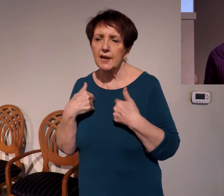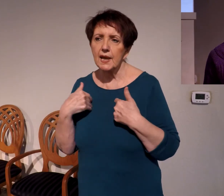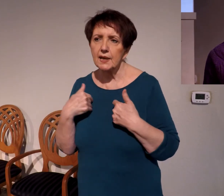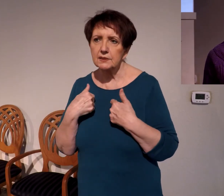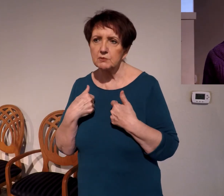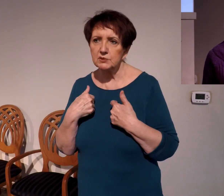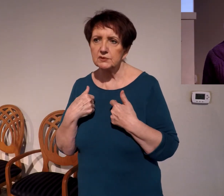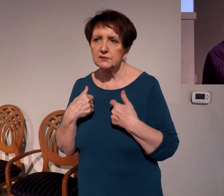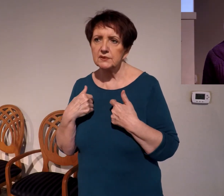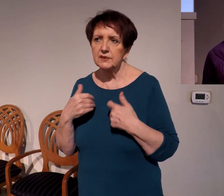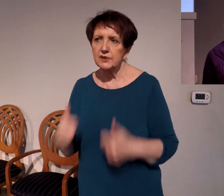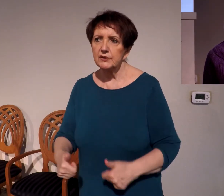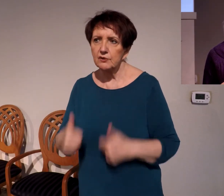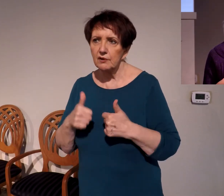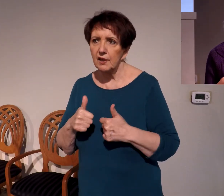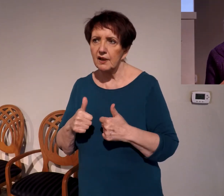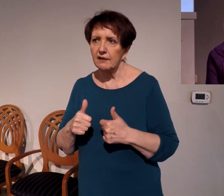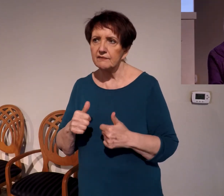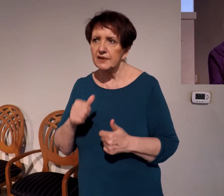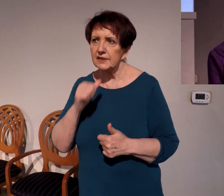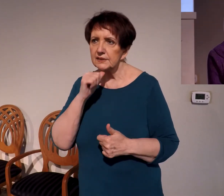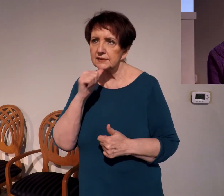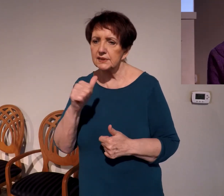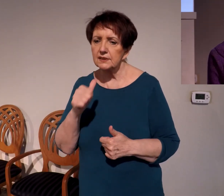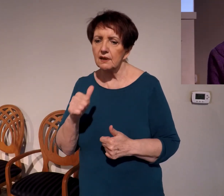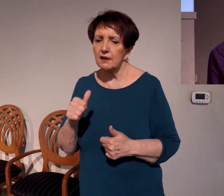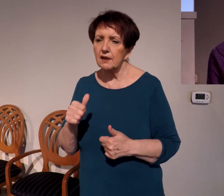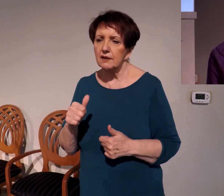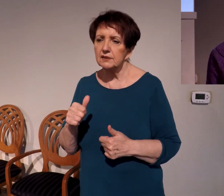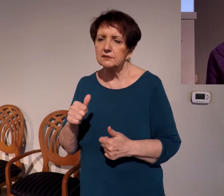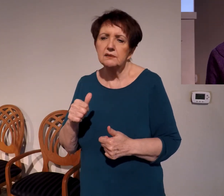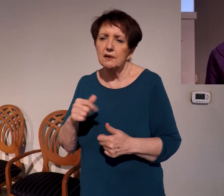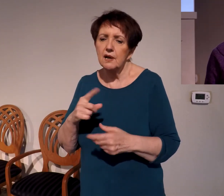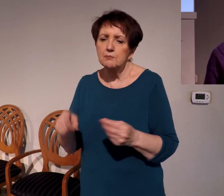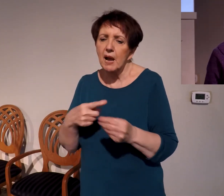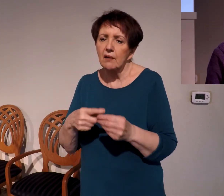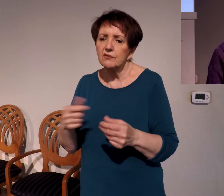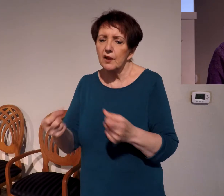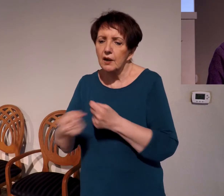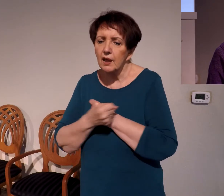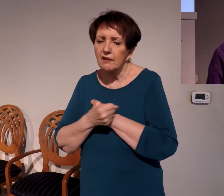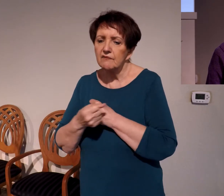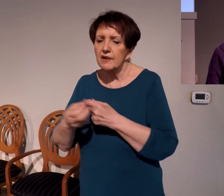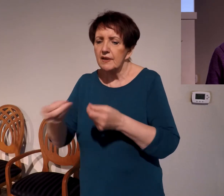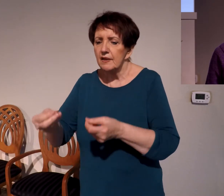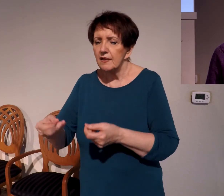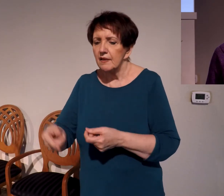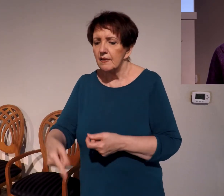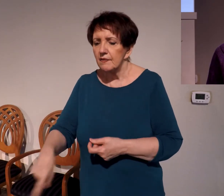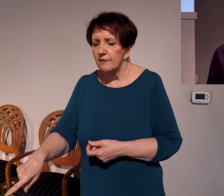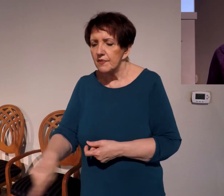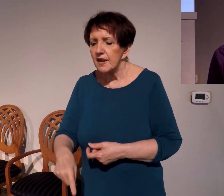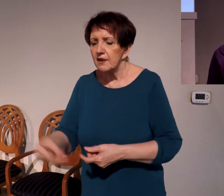giving us. It's actually the love that we're giving out, that we feel.